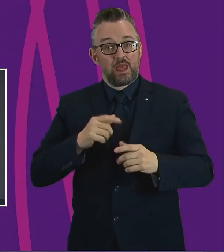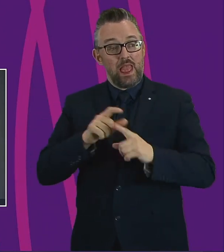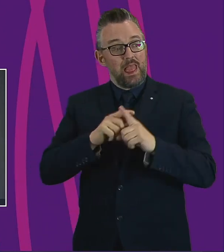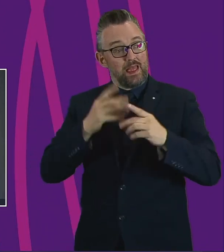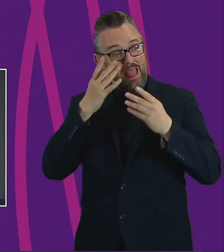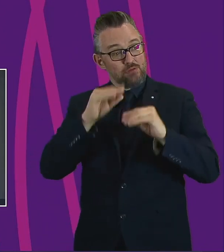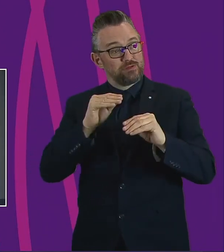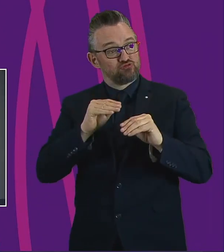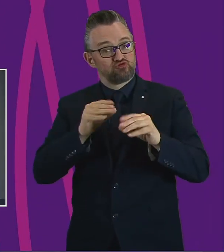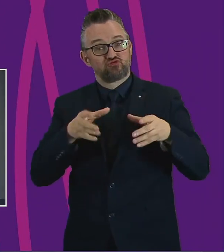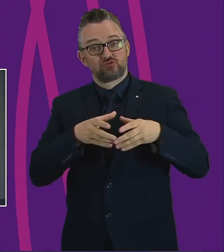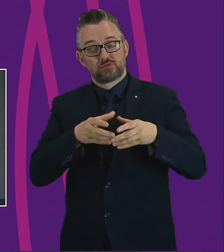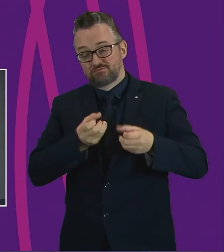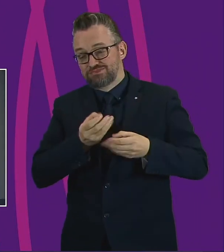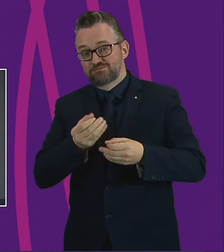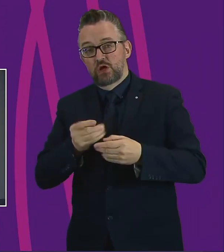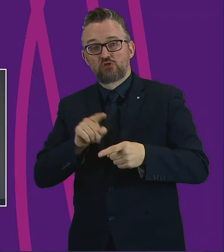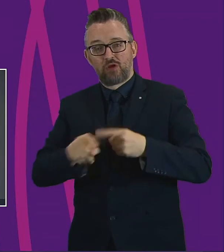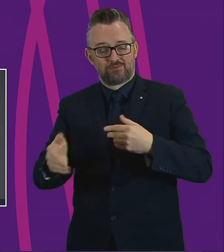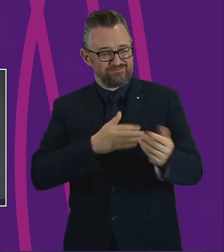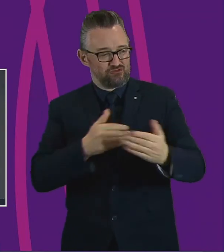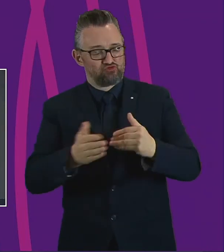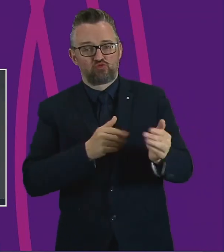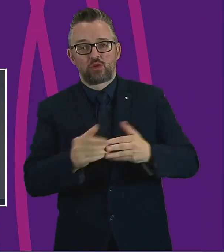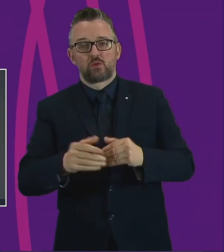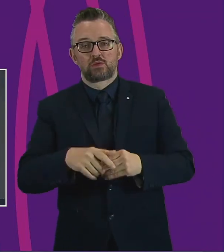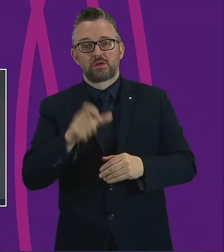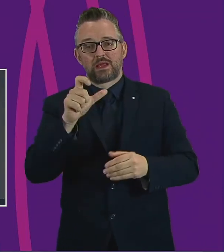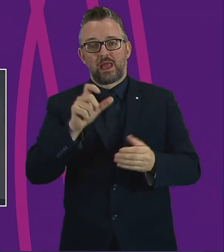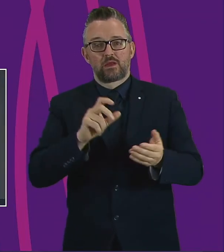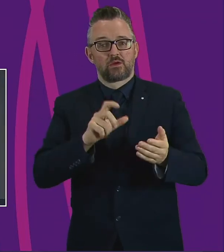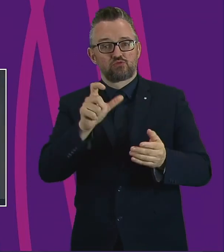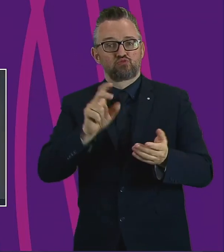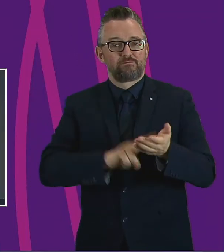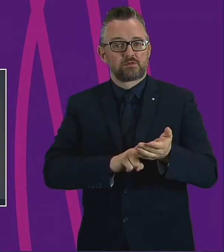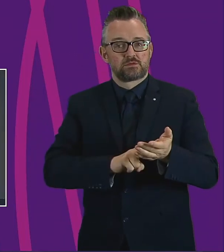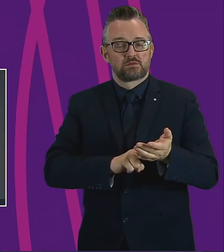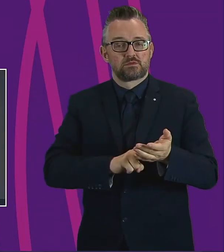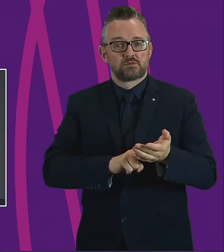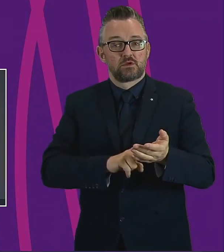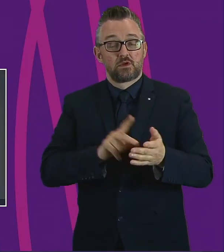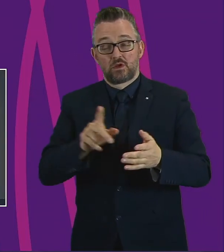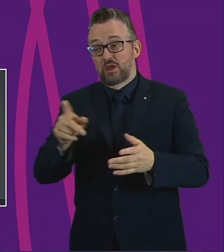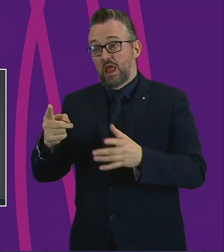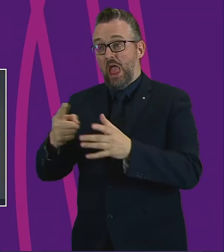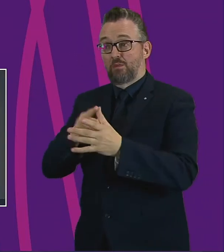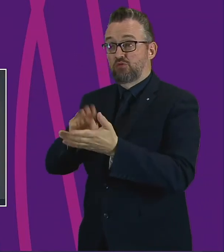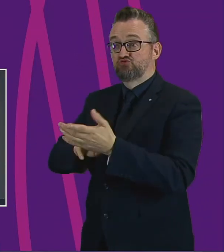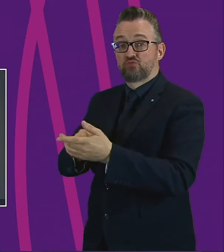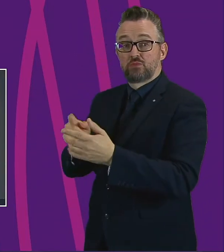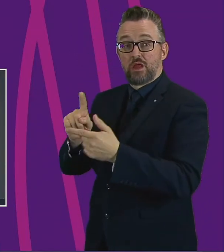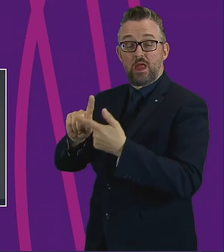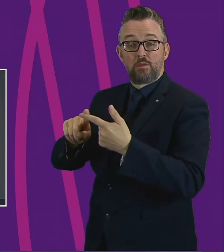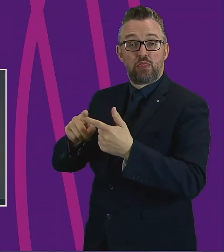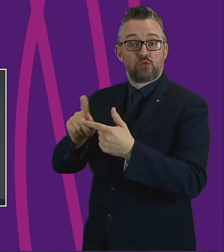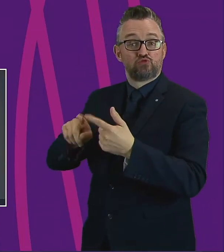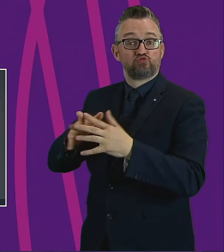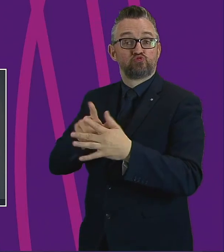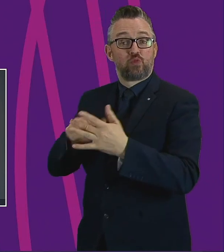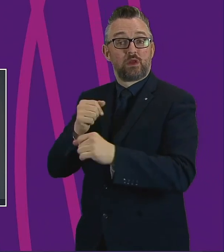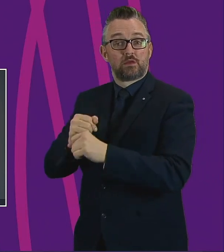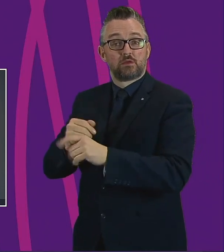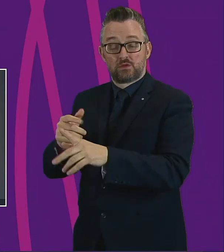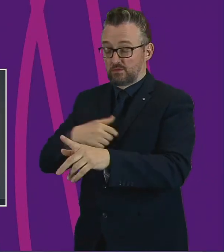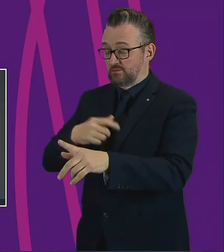community tackling coronavirus. So Annabel Ewing has my absolute assurance that that is the manner in which we've embarked on this